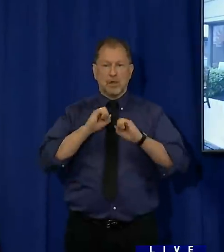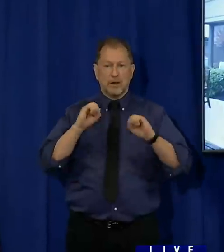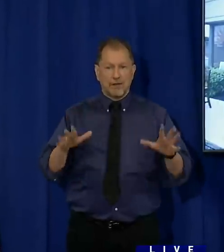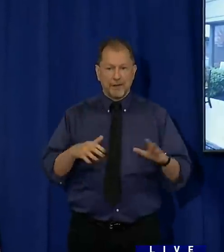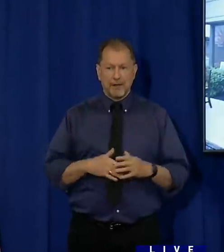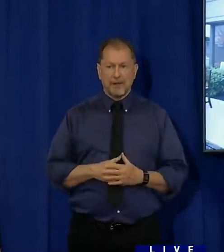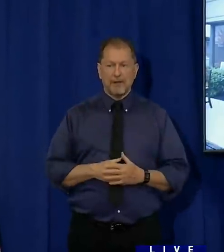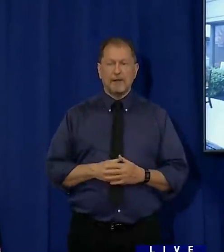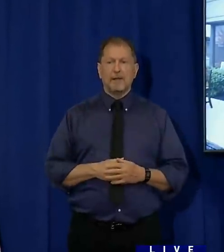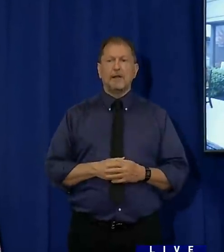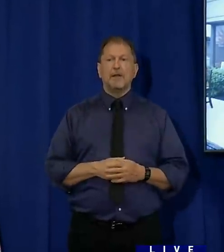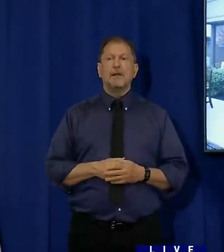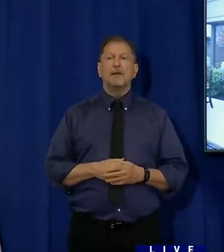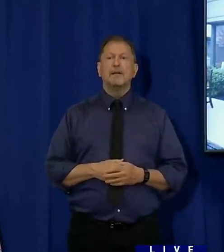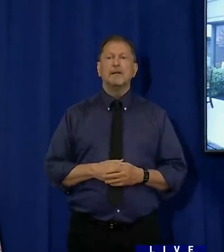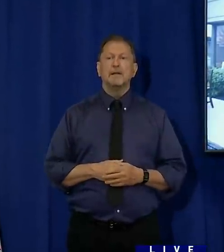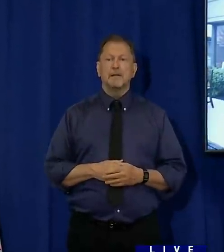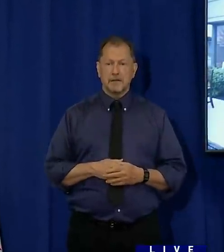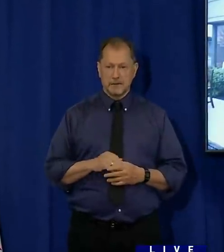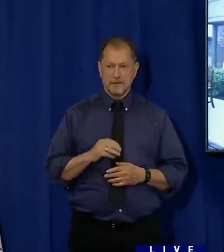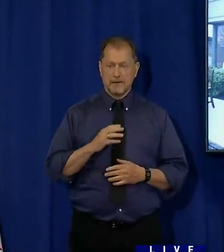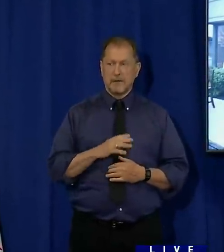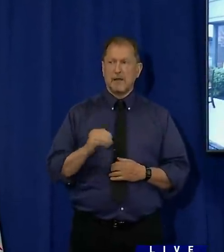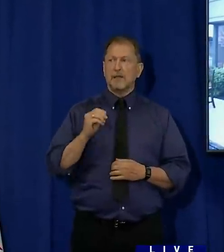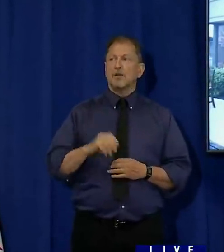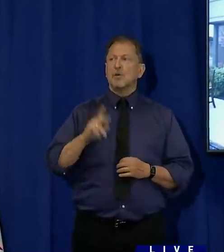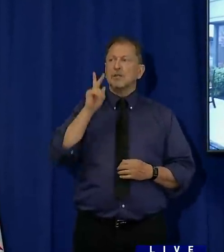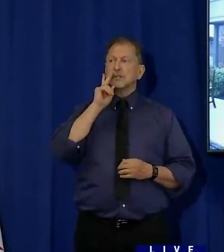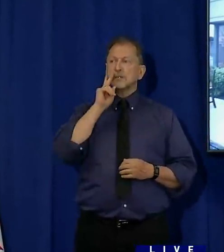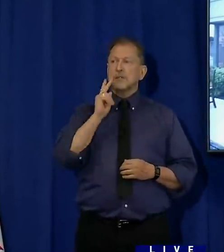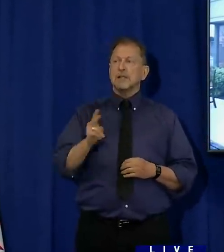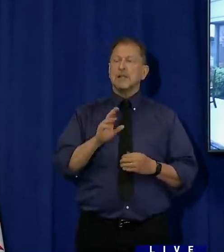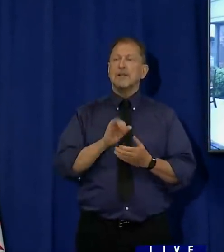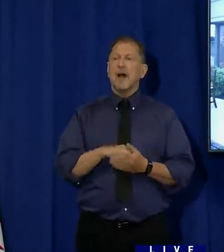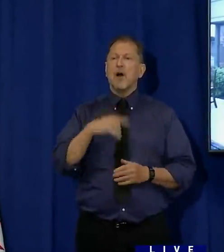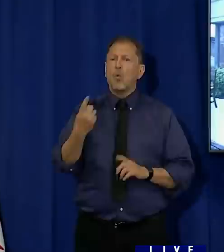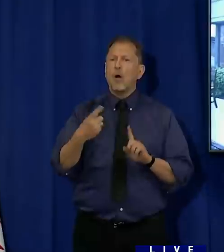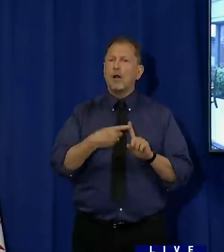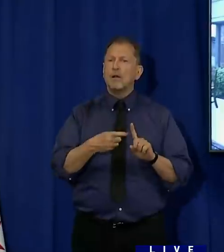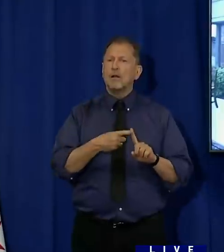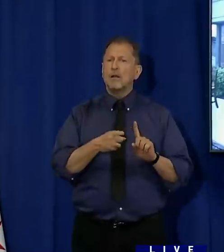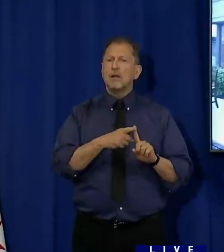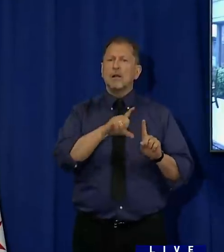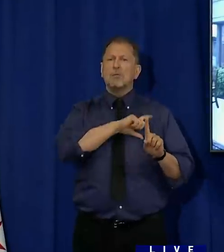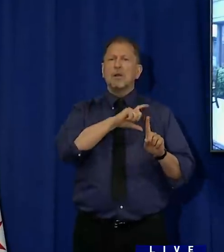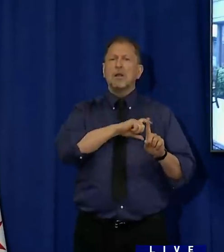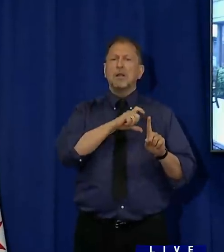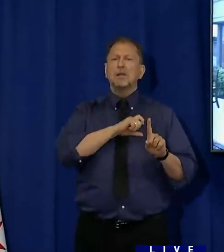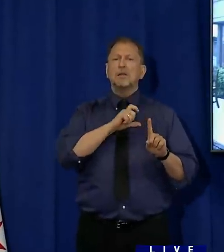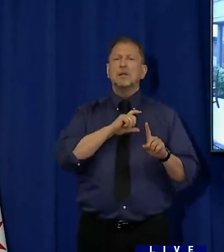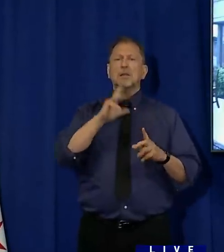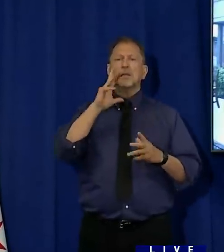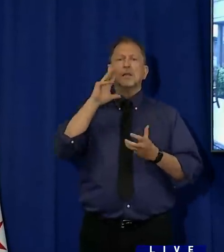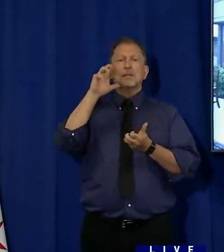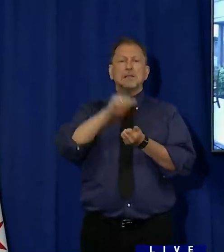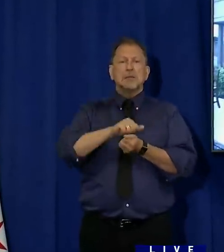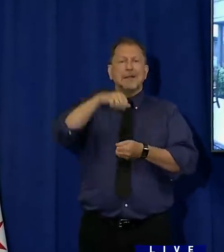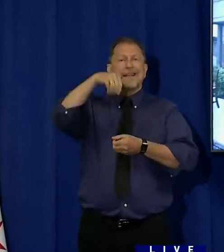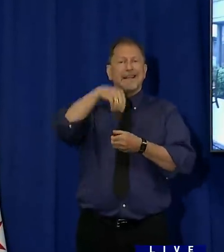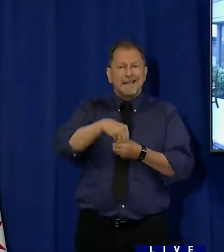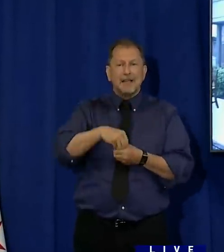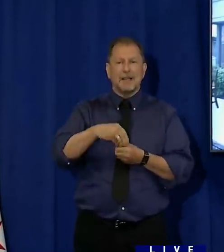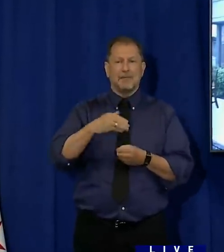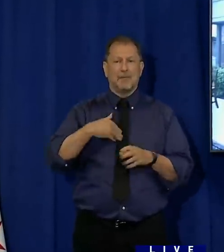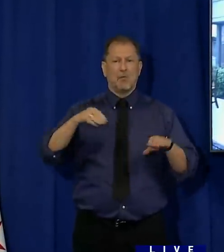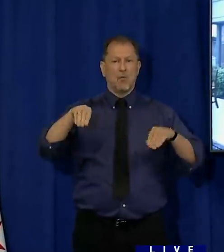And they had their feet up on the desk. One was asleep on my couch at my campaign